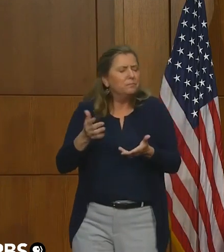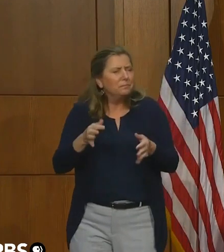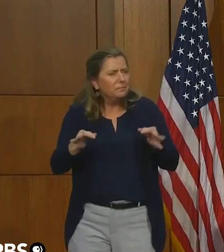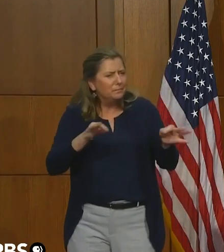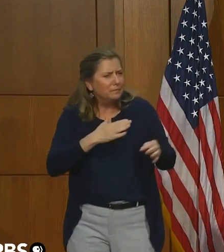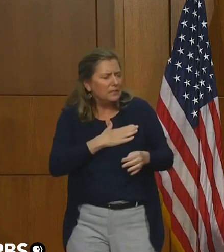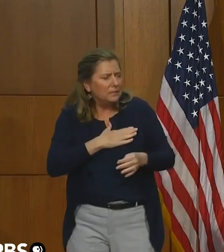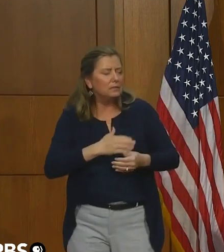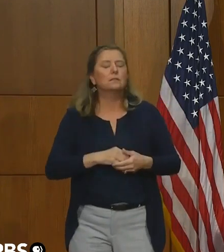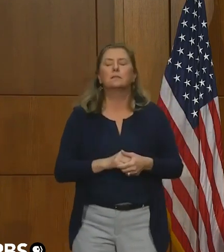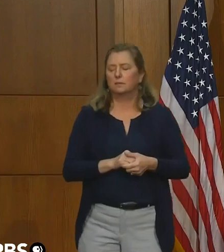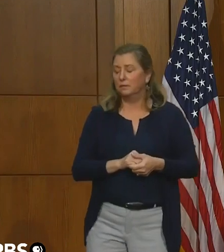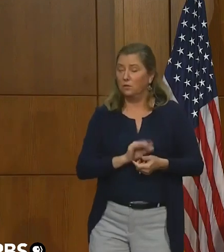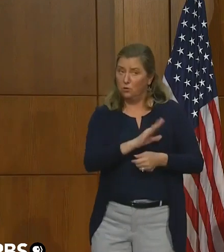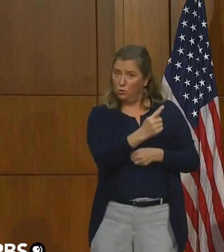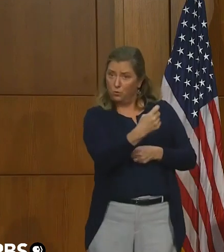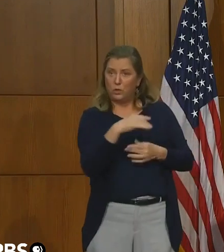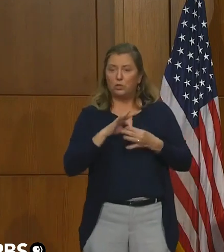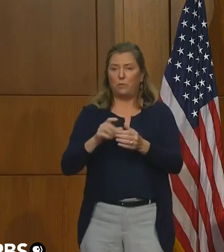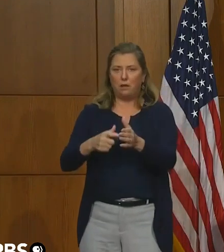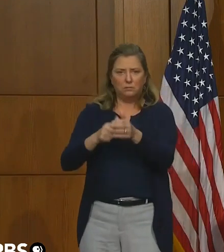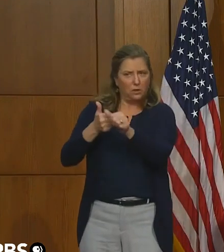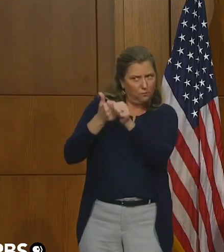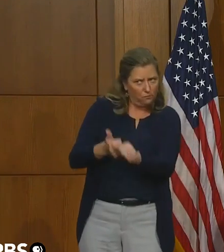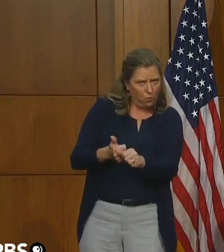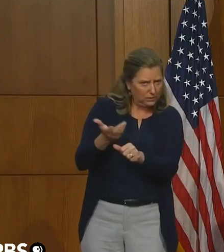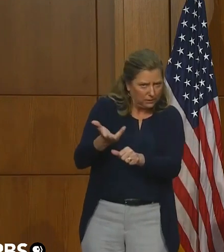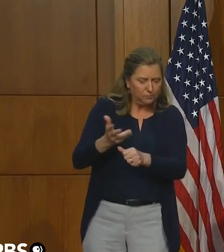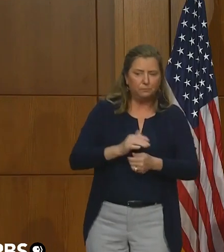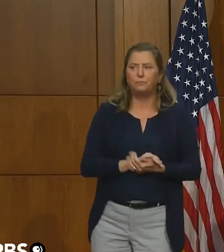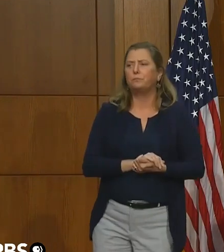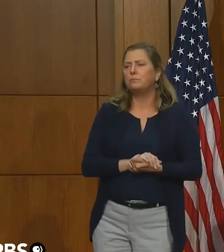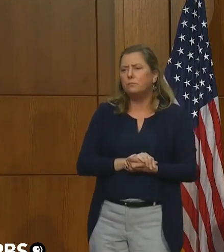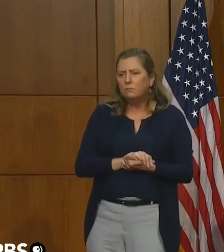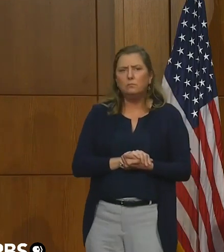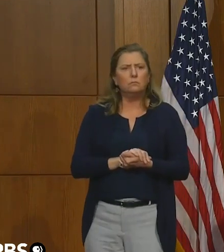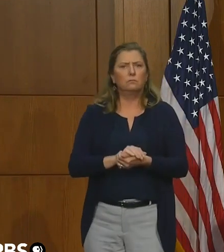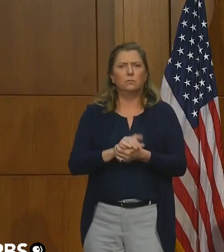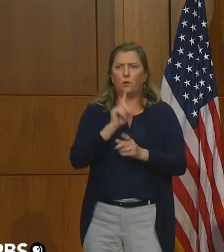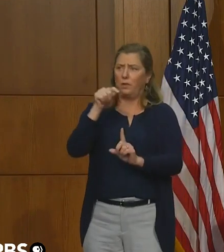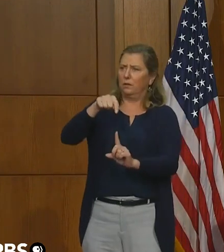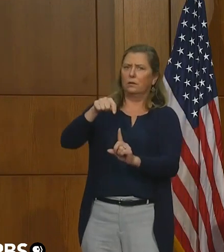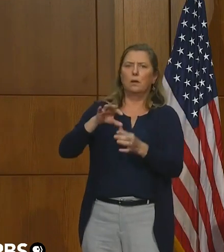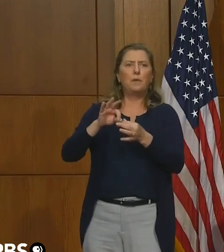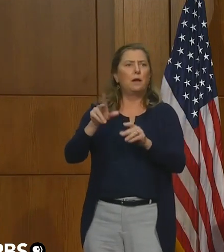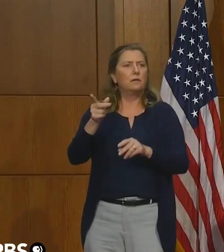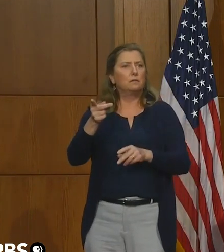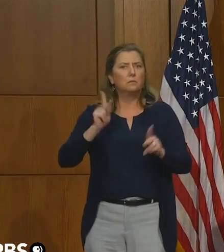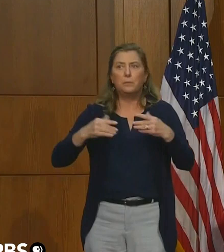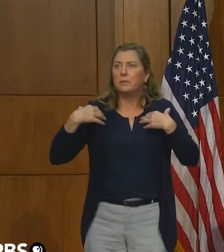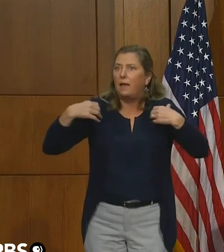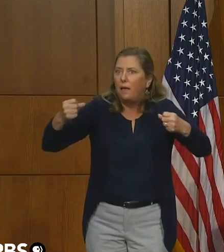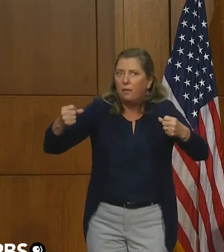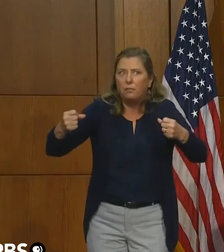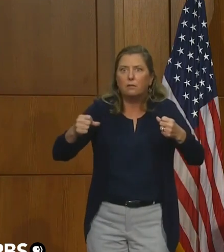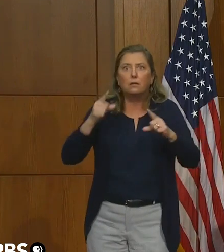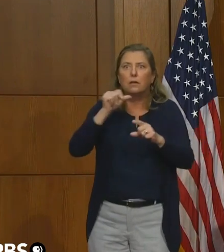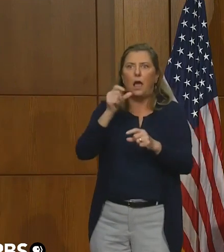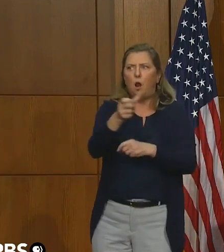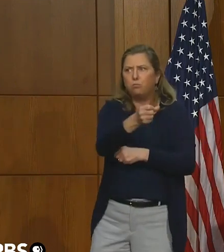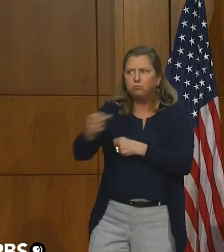the enforcement, the question is about enforcing this. And again, this is about people's health. It's not about locking people up